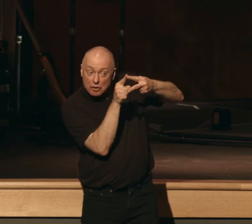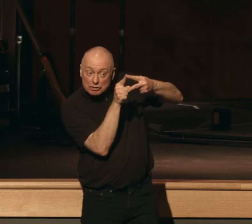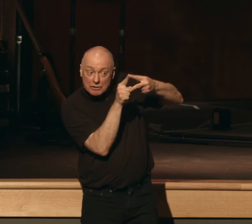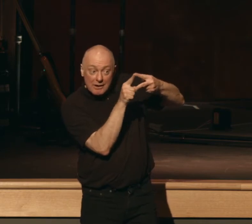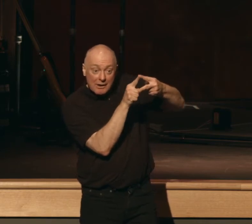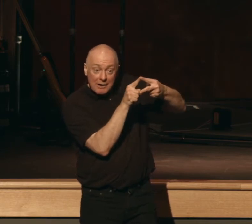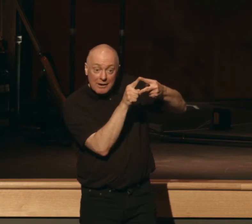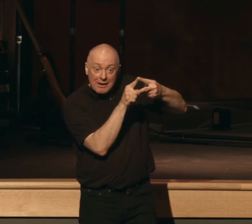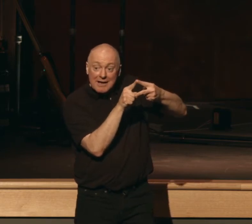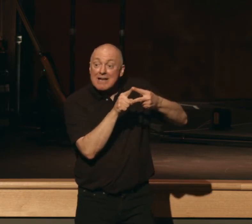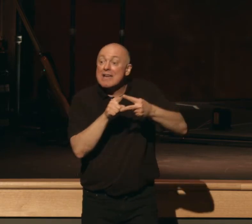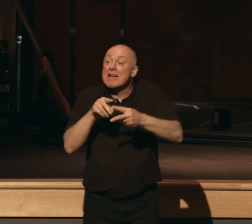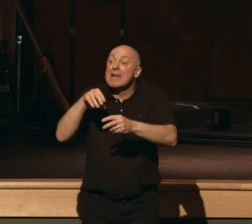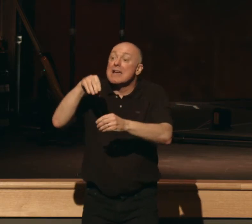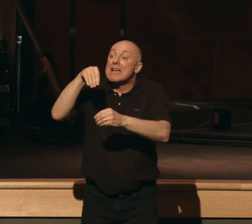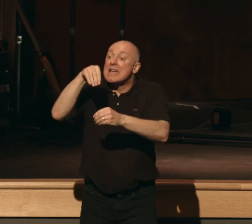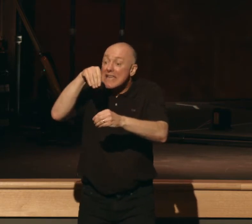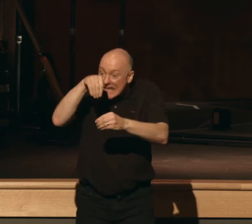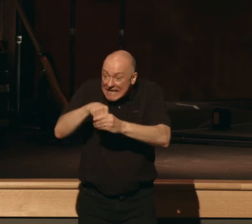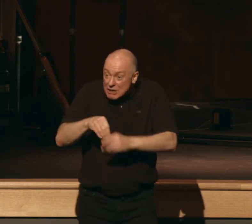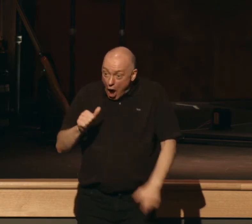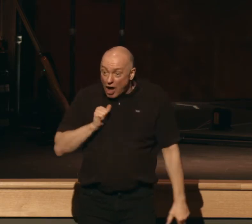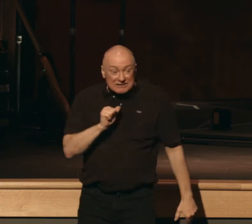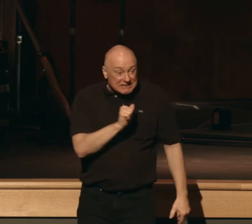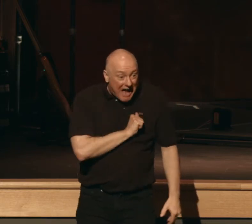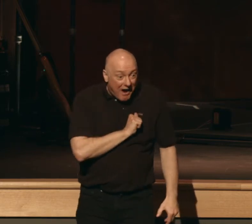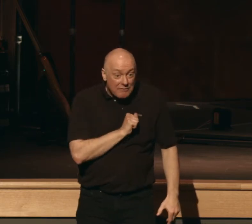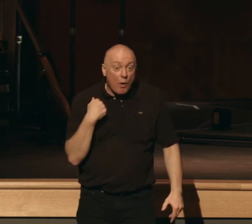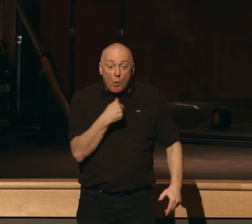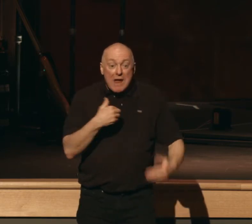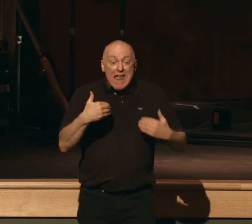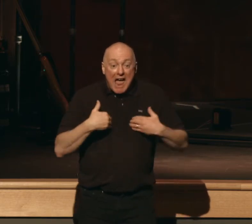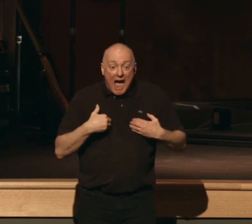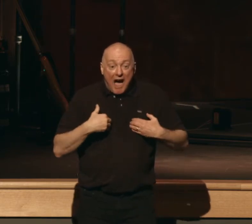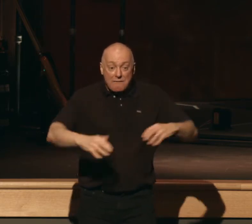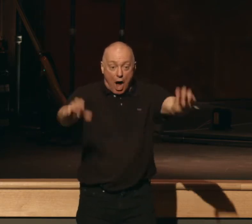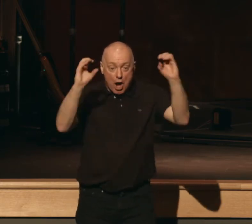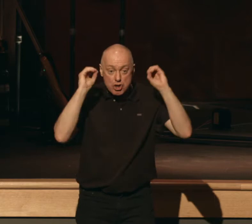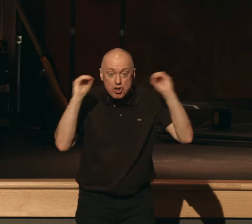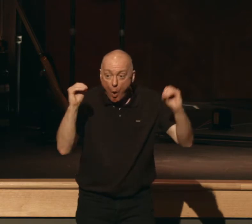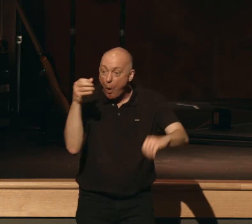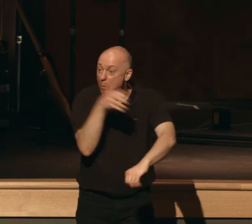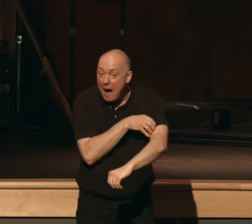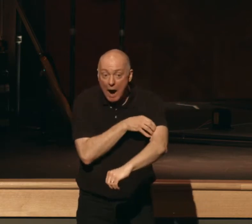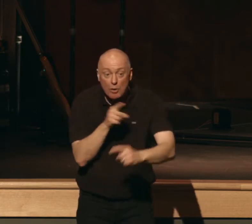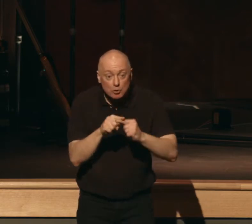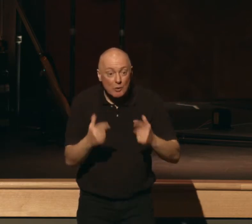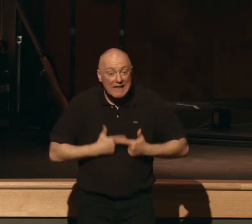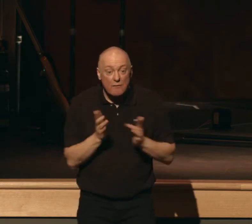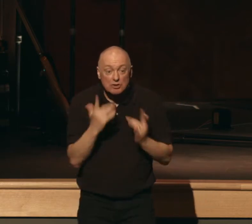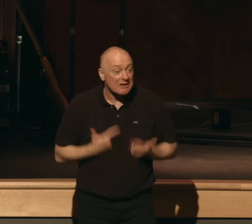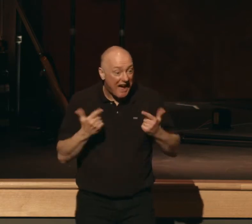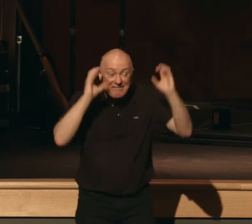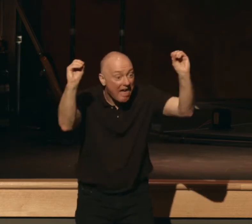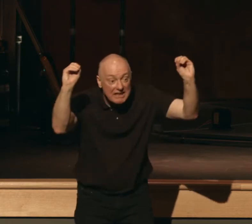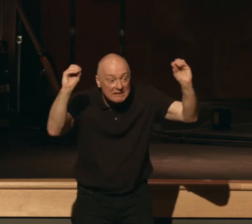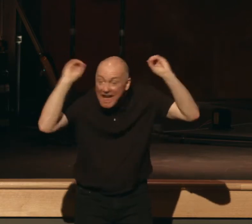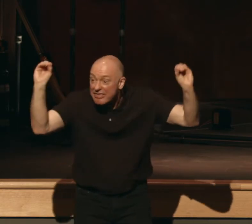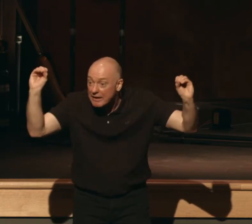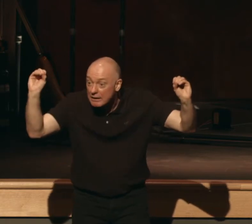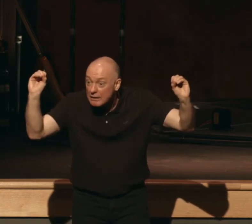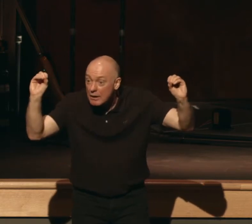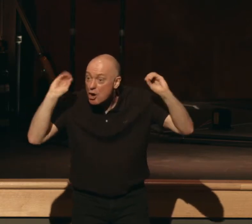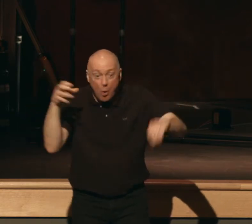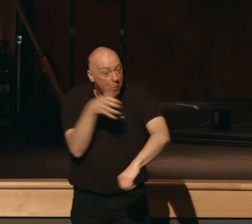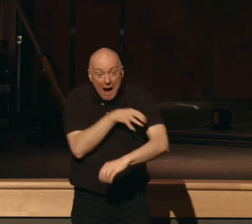Firstly, that in and of ourselves, we have absolutely no power to live the Christian life. None at all. We have